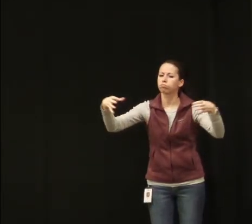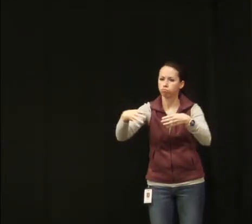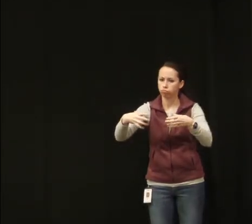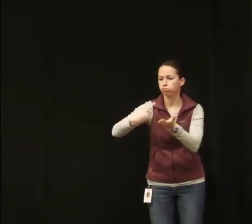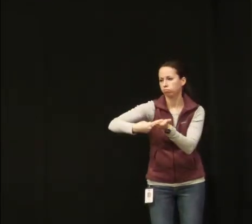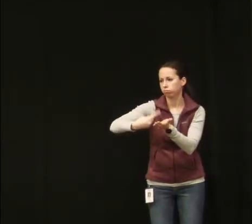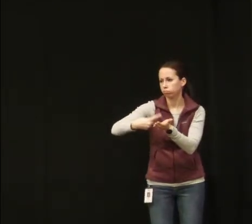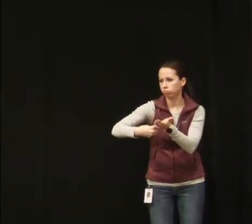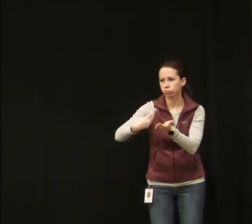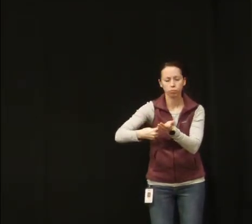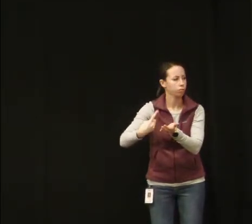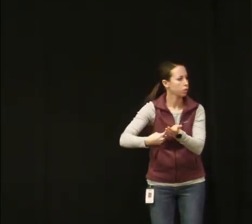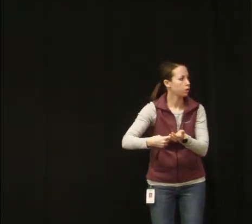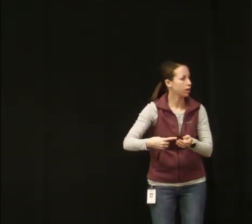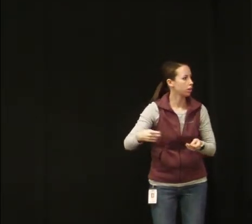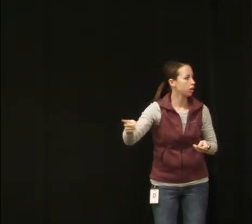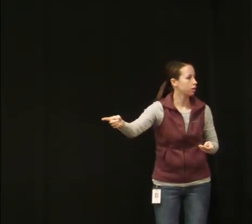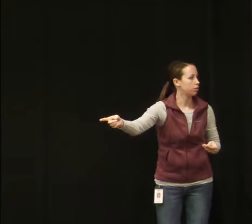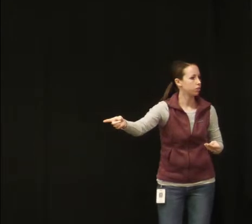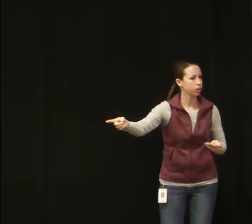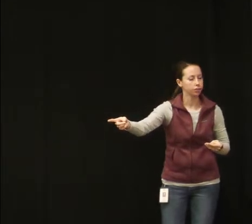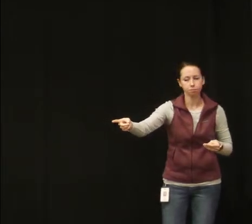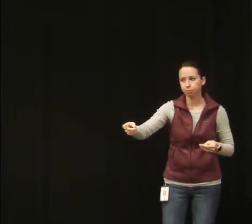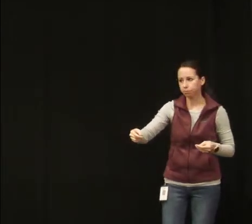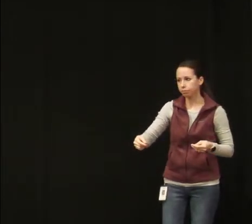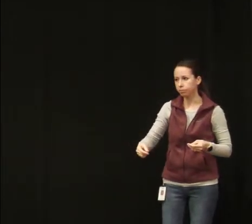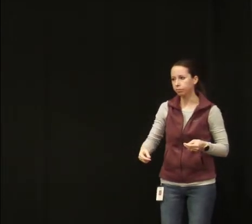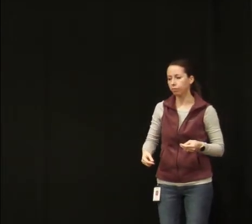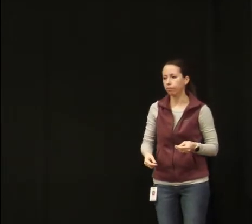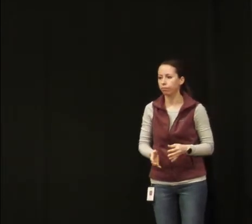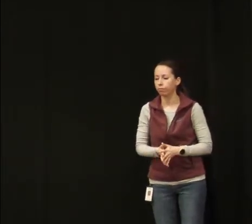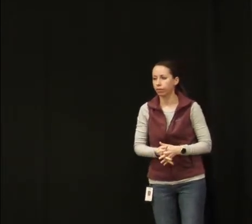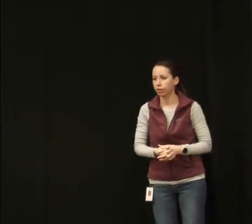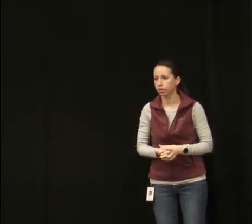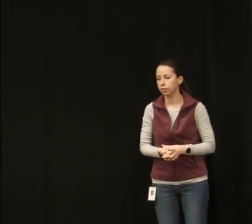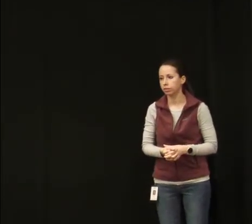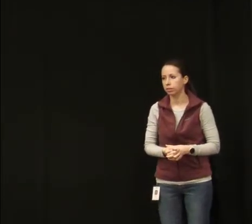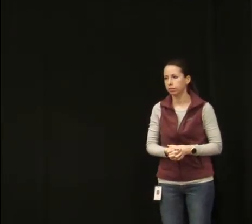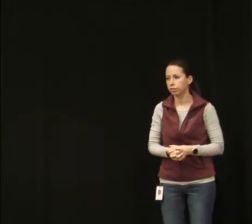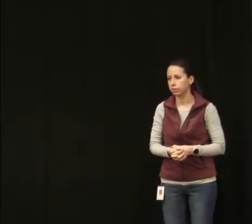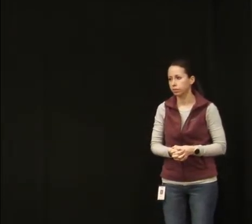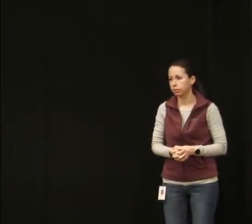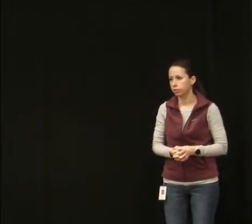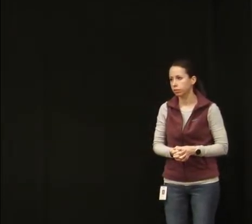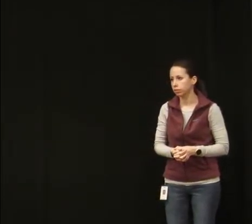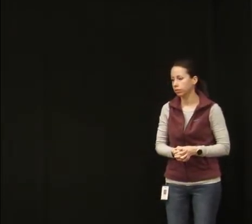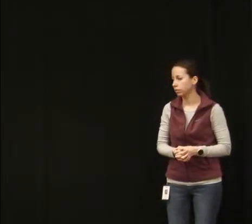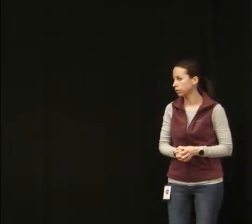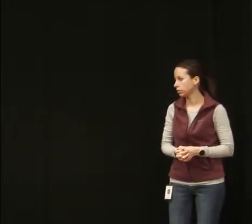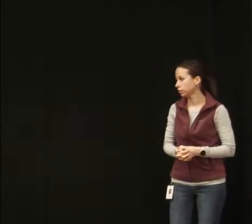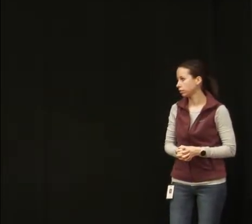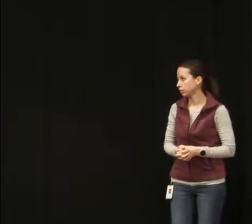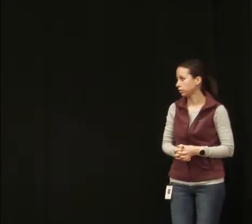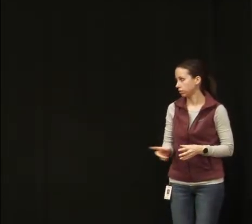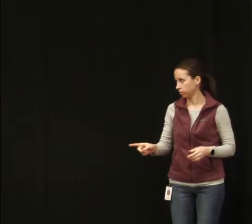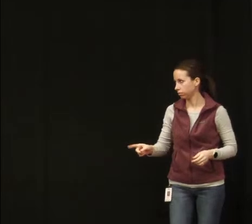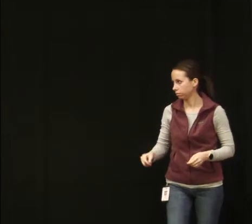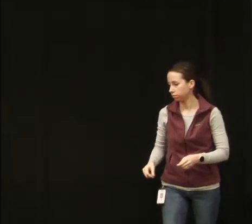talk about those things. That would be helpful. I mean, I know it's gonna be helpful.